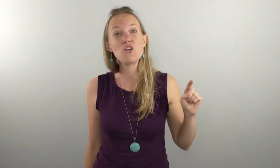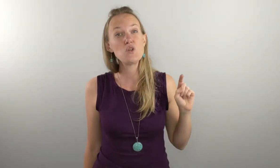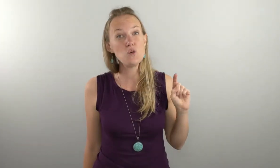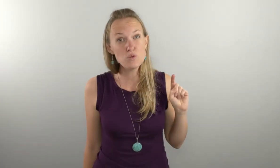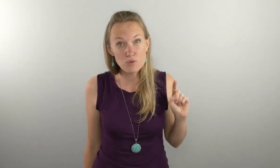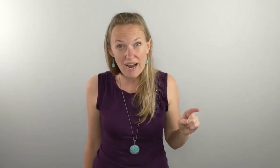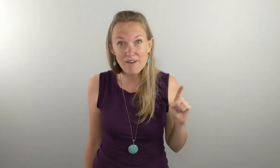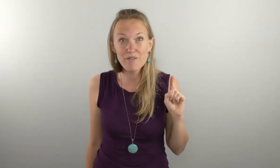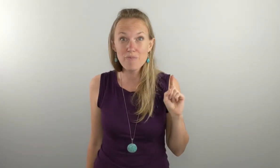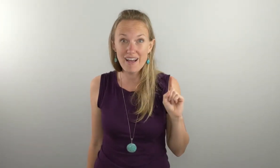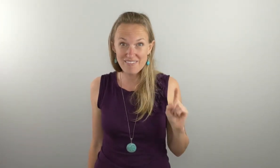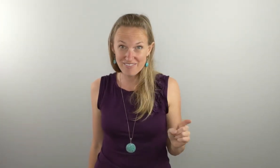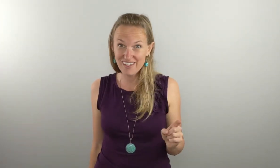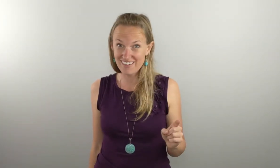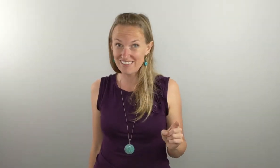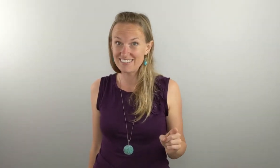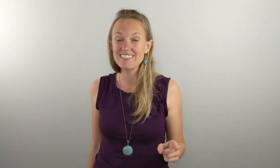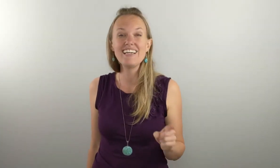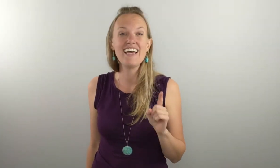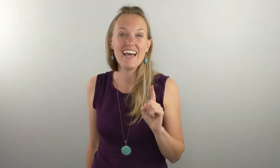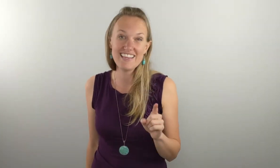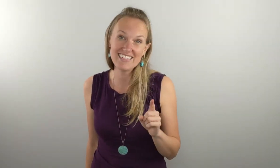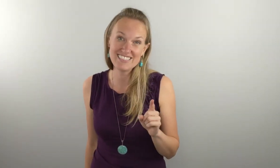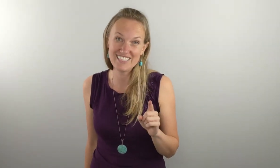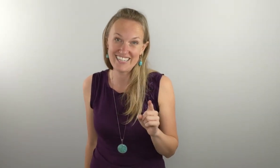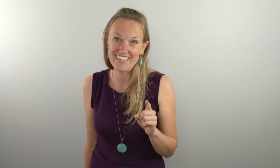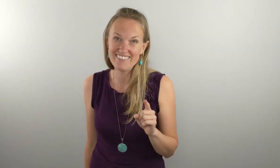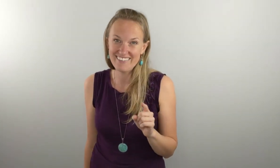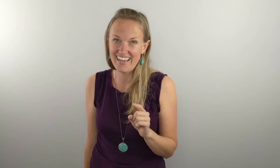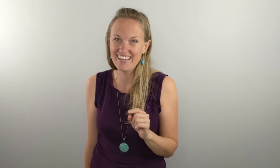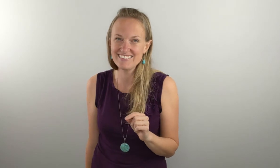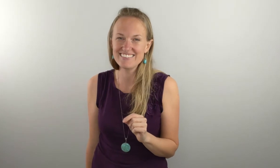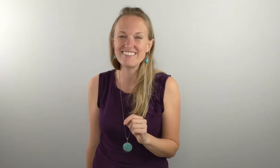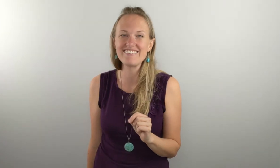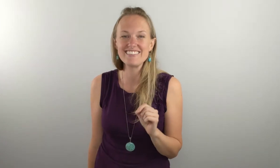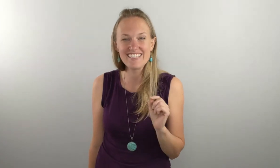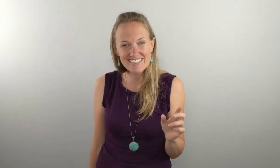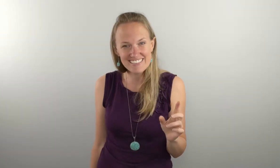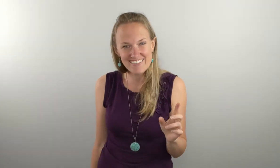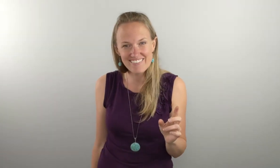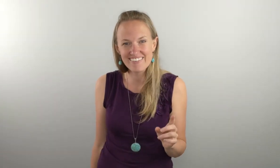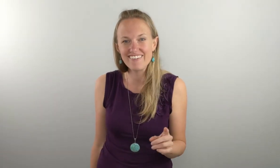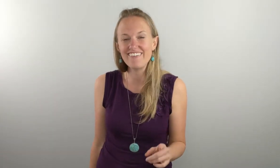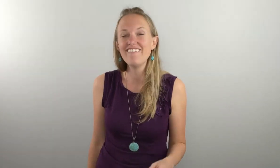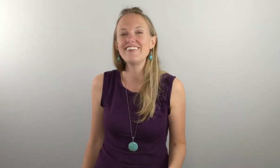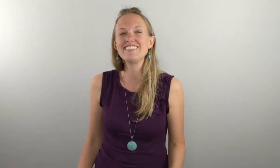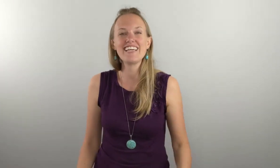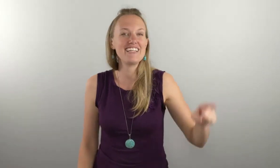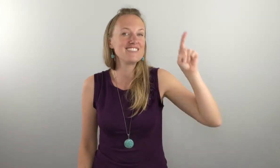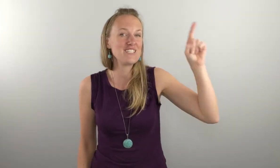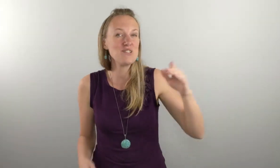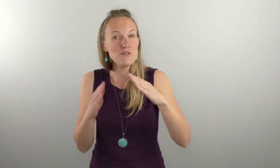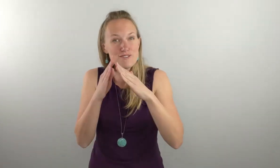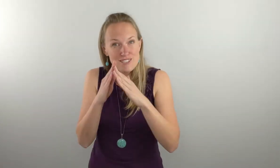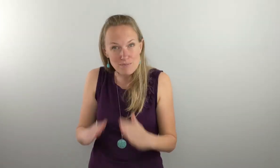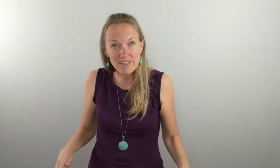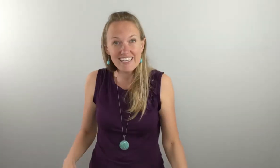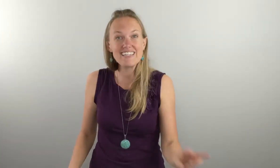you drowned my fears. And that's tricky, okay? So the second time through, once again, it's you split